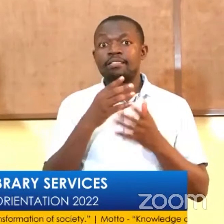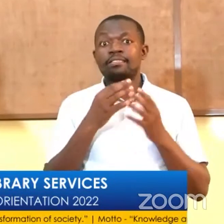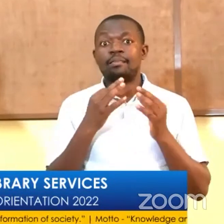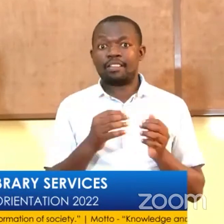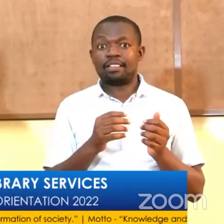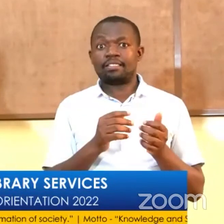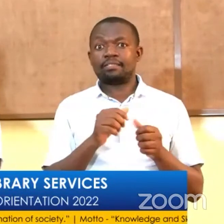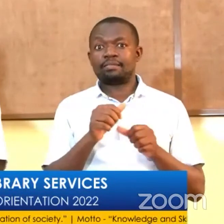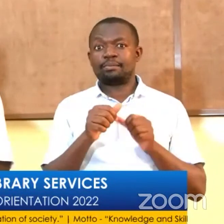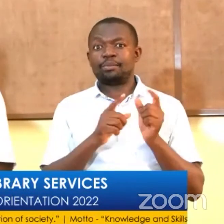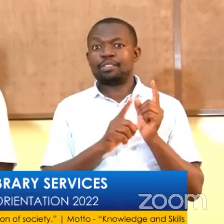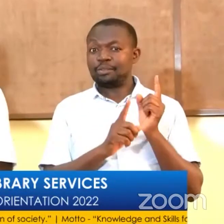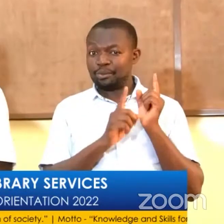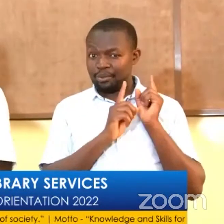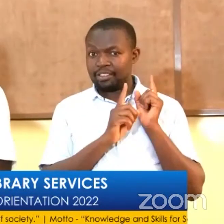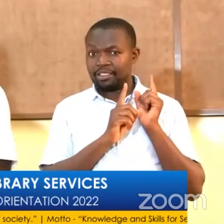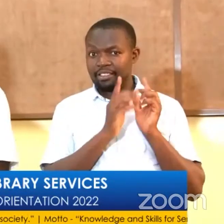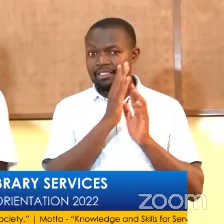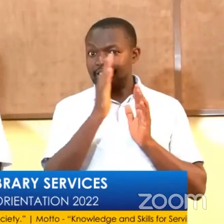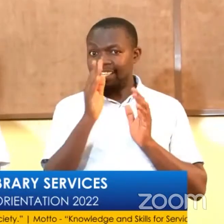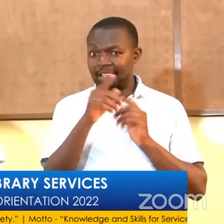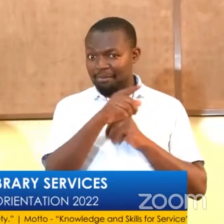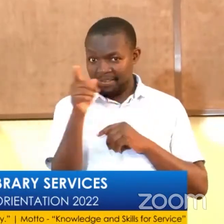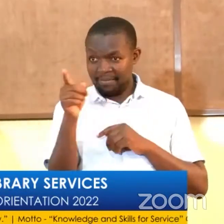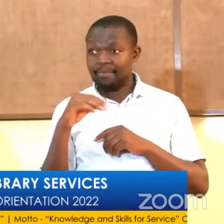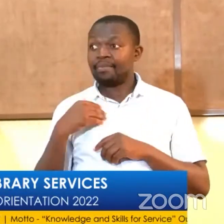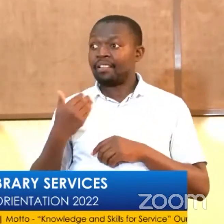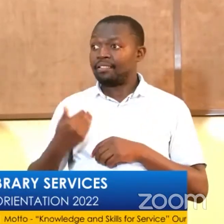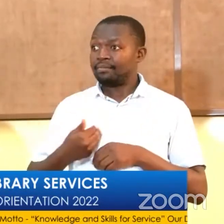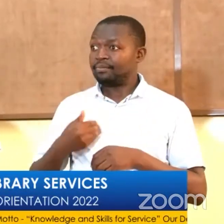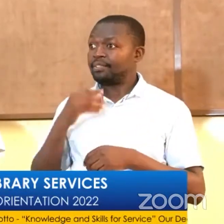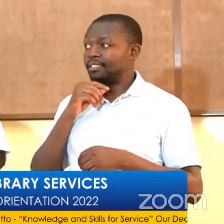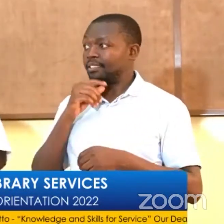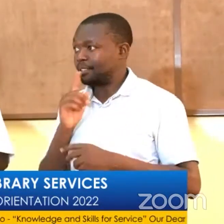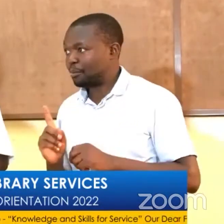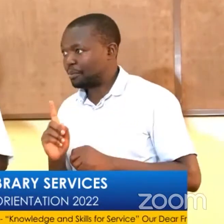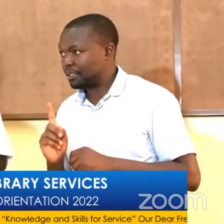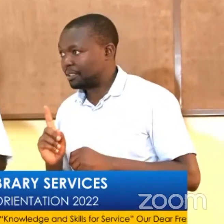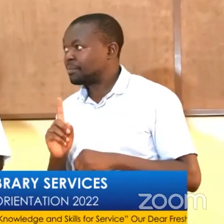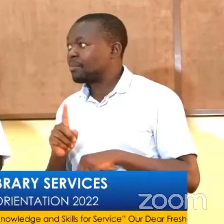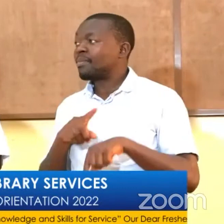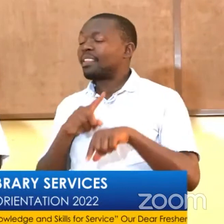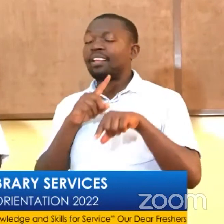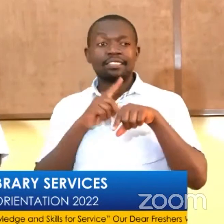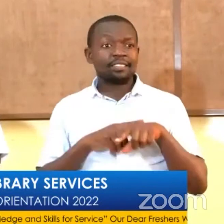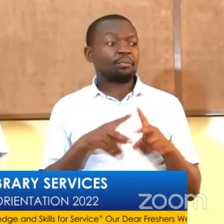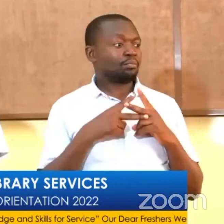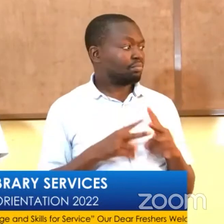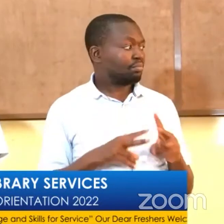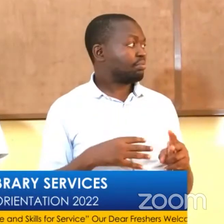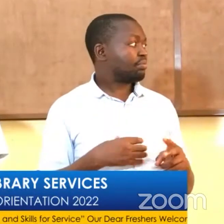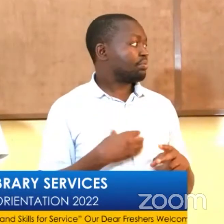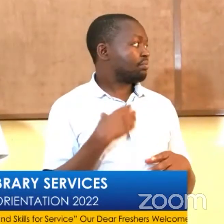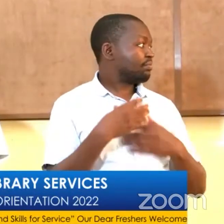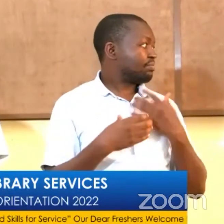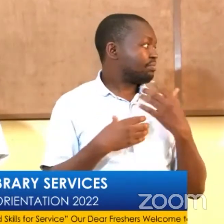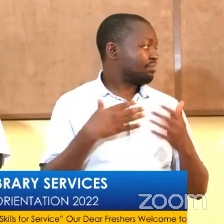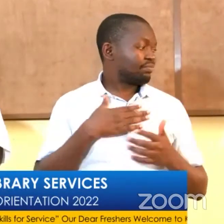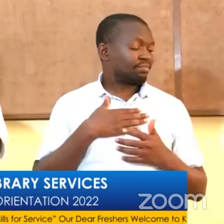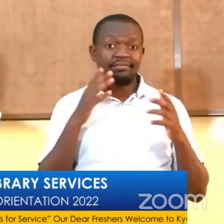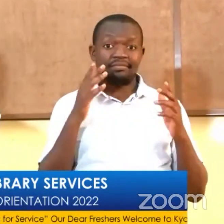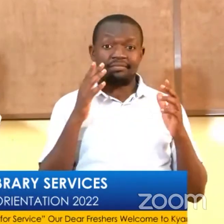security in the library. Ladies and gentlemen, when you start visiting our libraries,